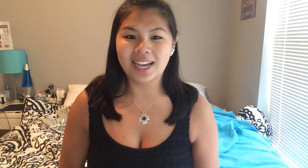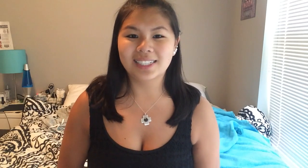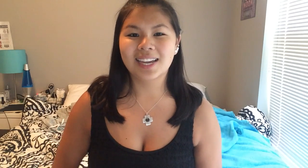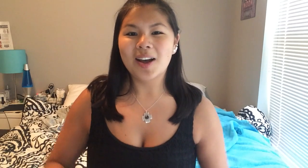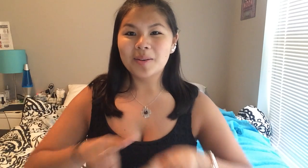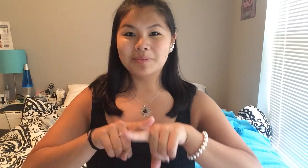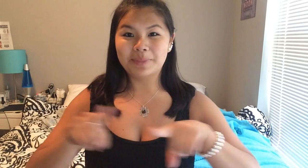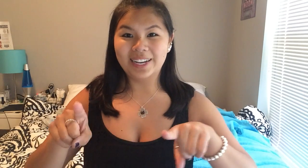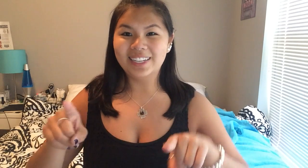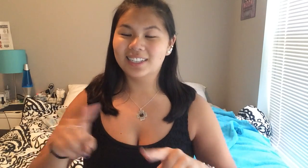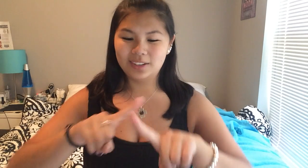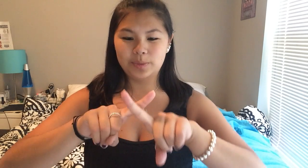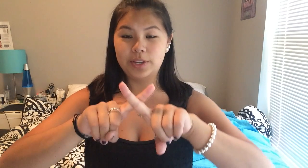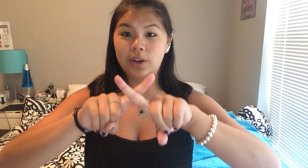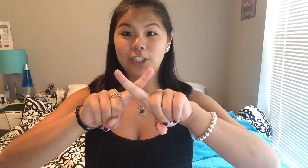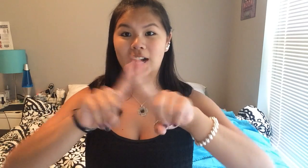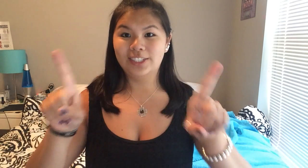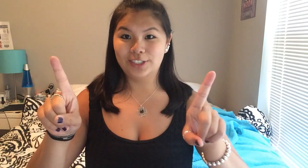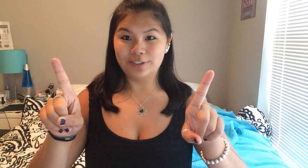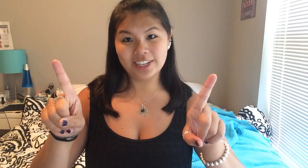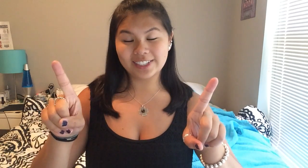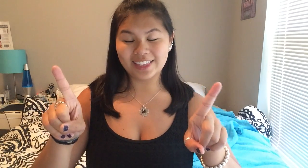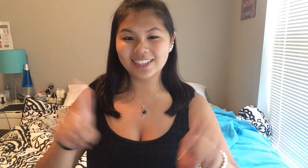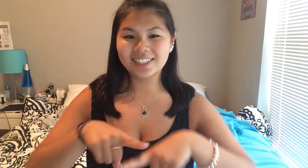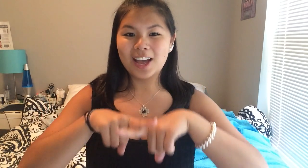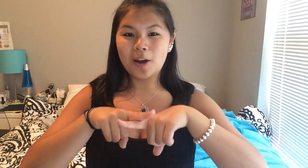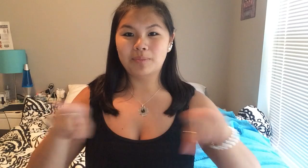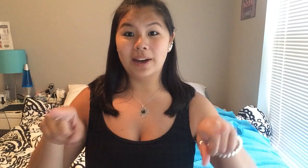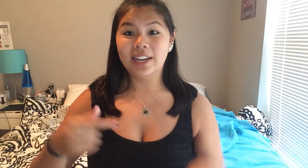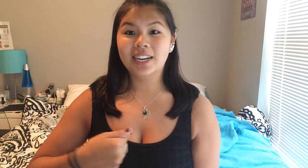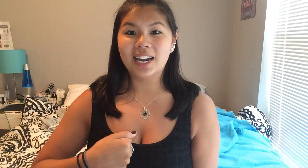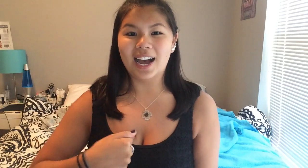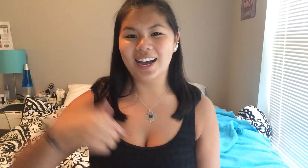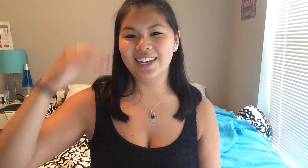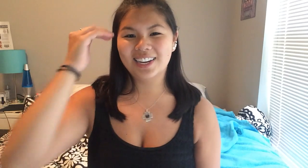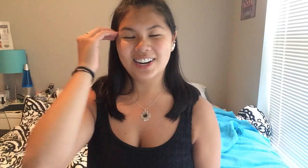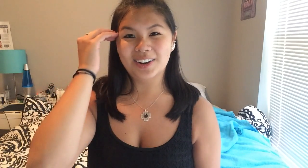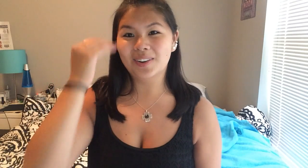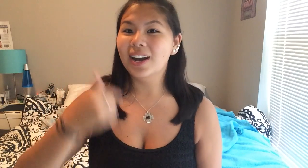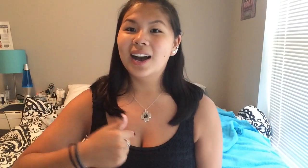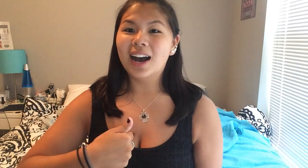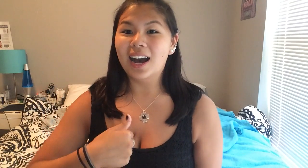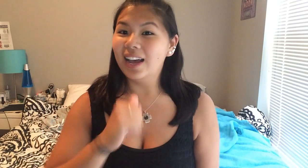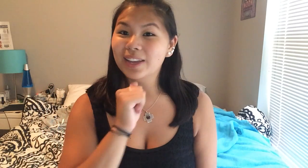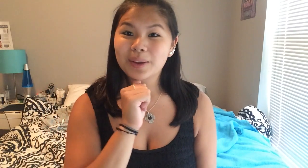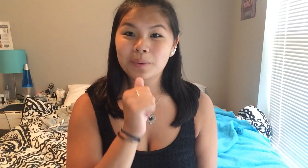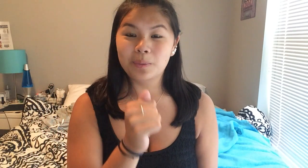signed but it's where you uncross your two fingers like this, but I know I